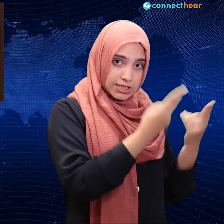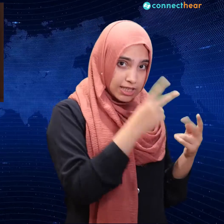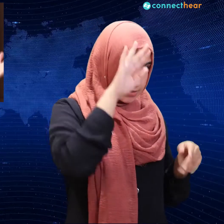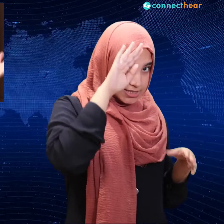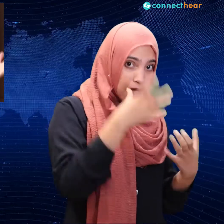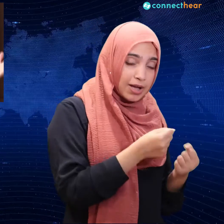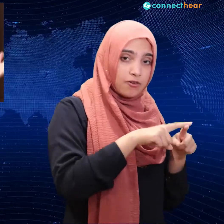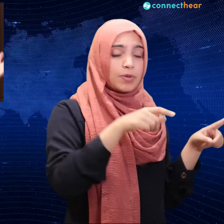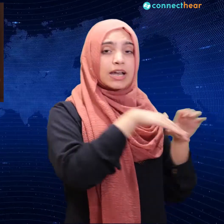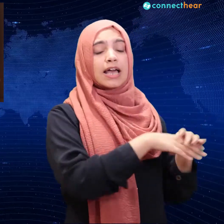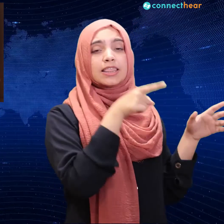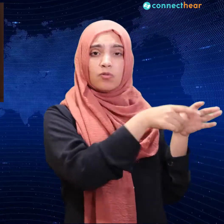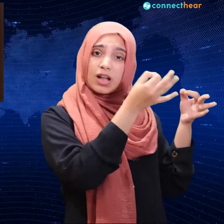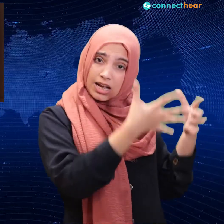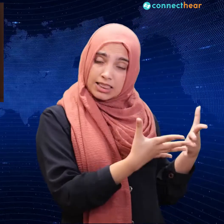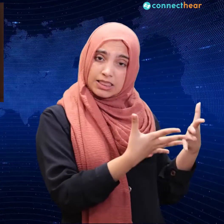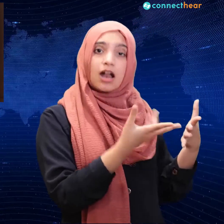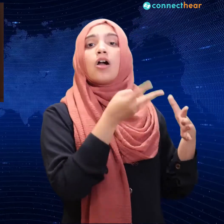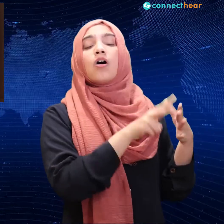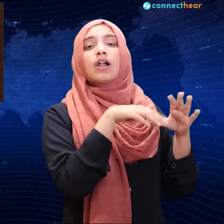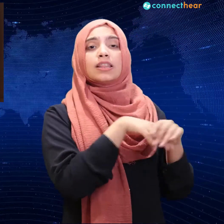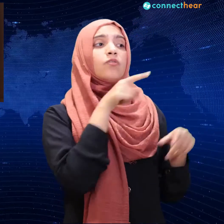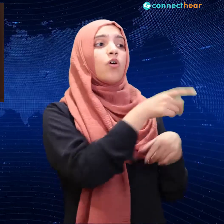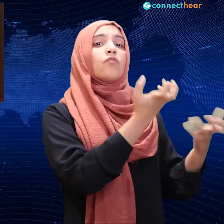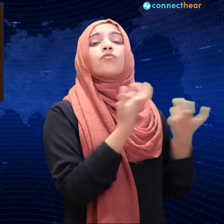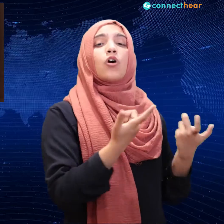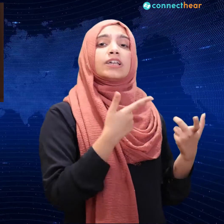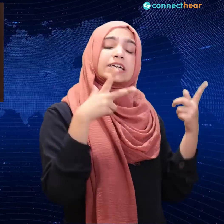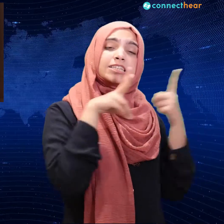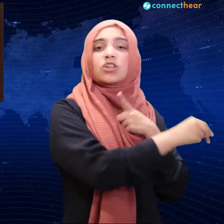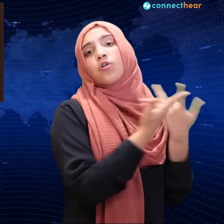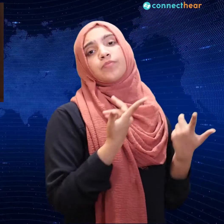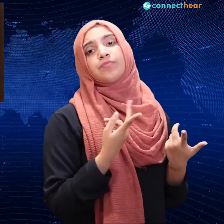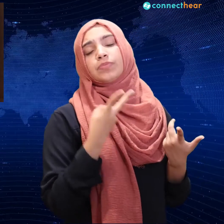they will, you know, with a consensus, with an inclusive government, they will evolve.